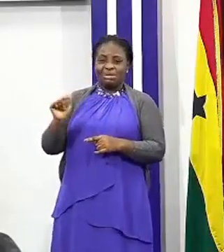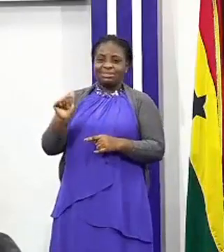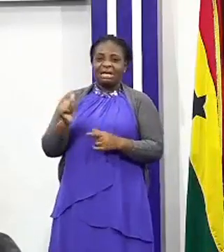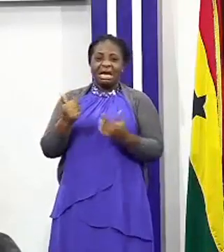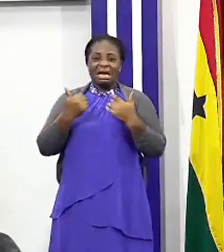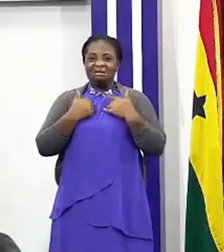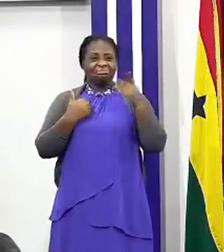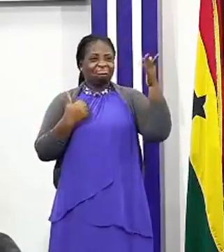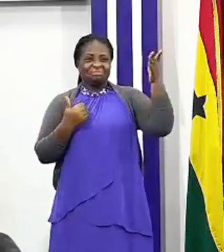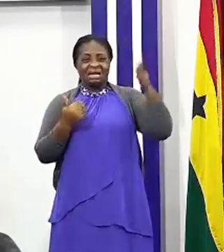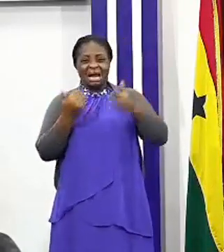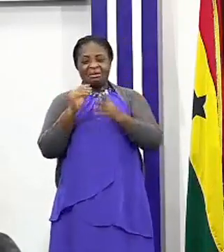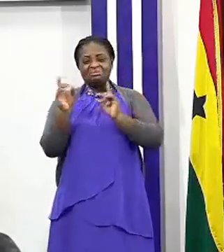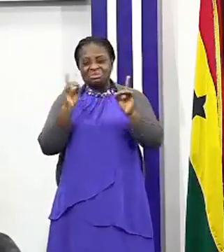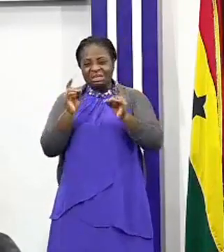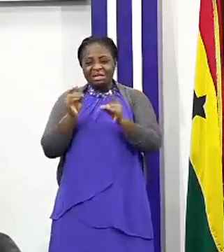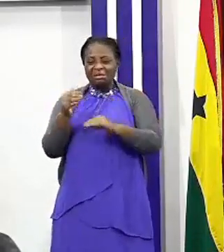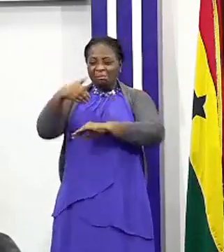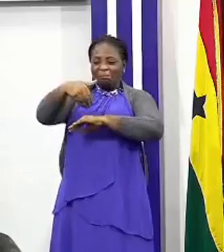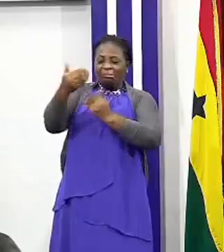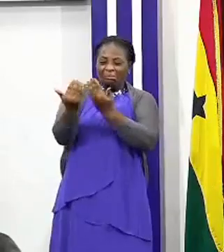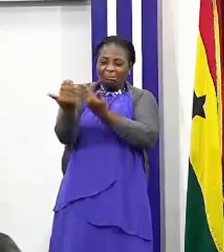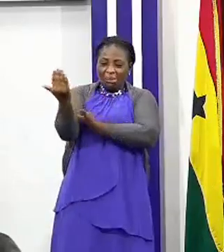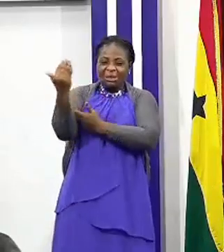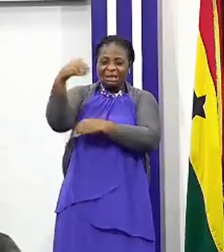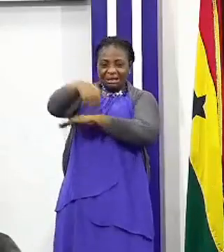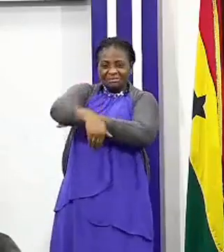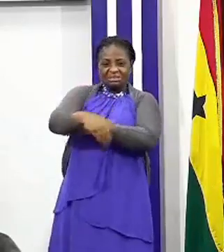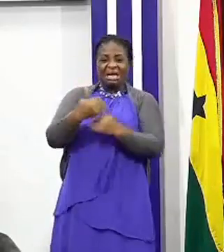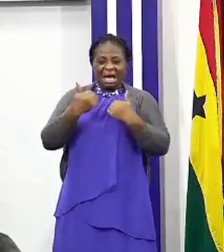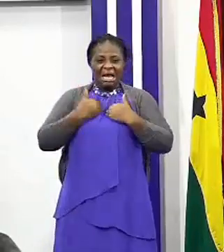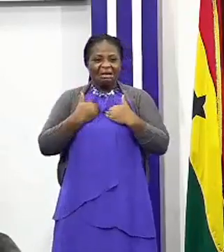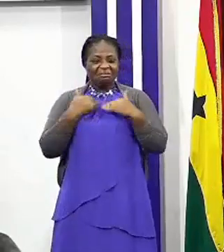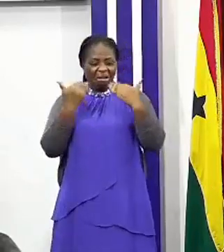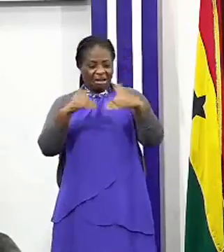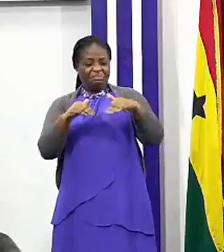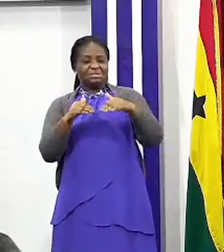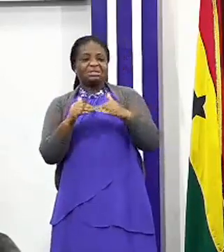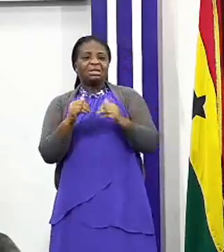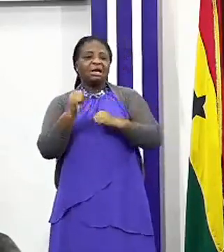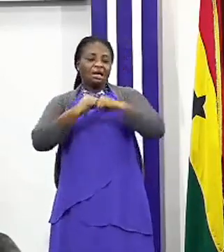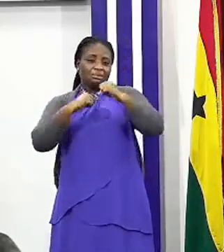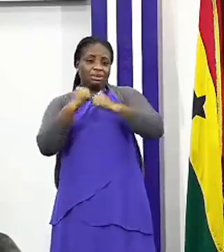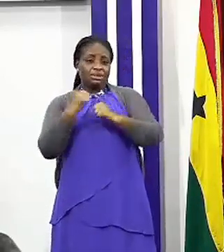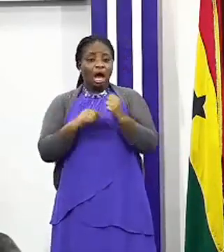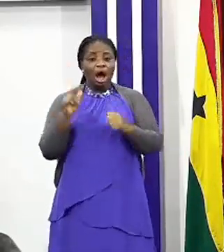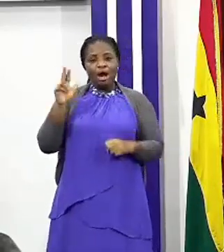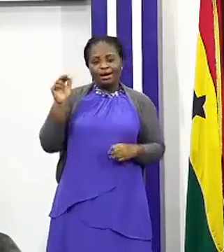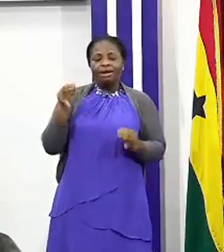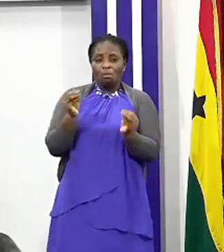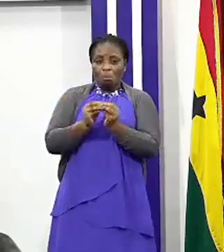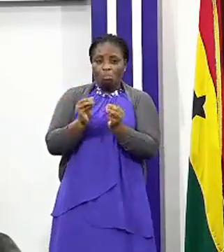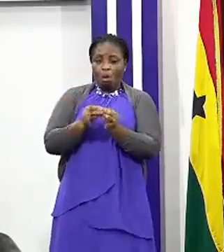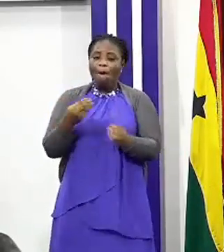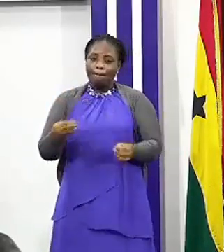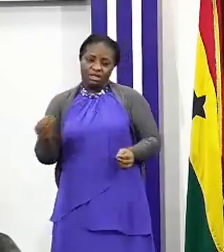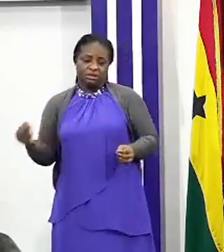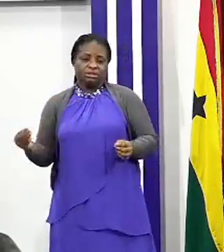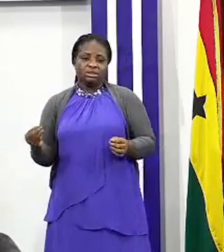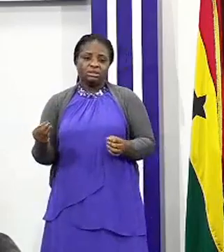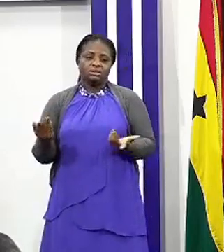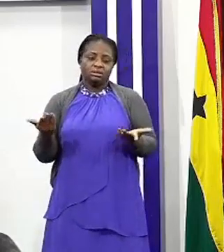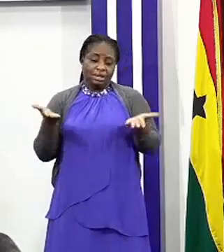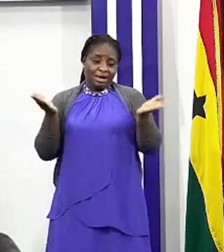They are doing two shifts day and night, but they have a limited capacity. Whereas in Accra, we have, you know, more machines, more PCR